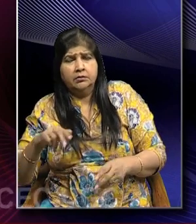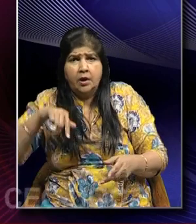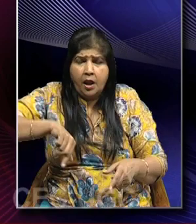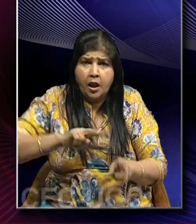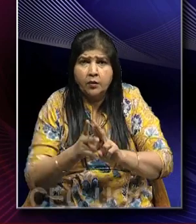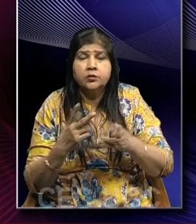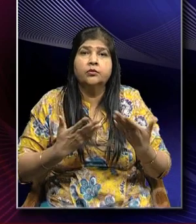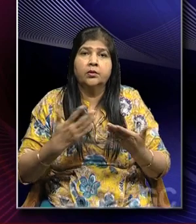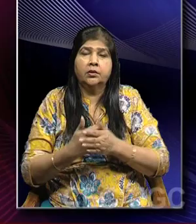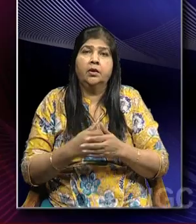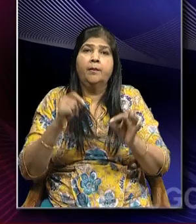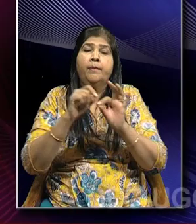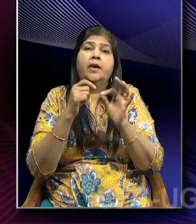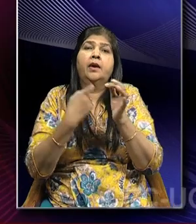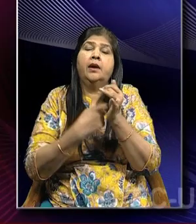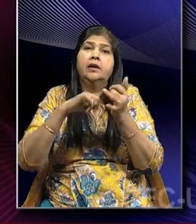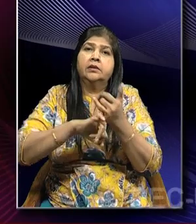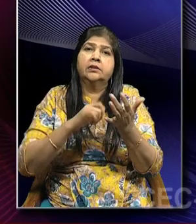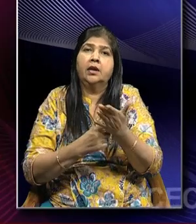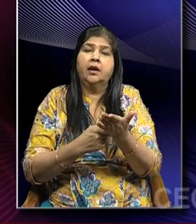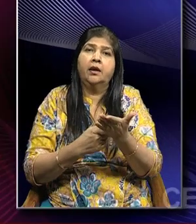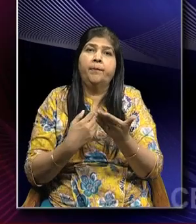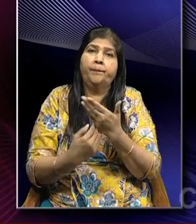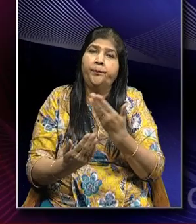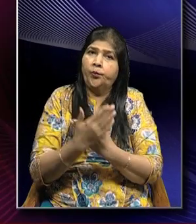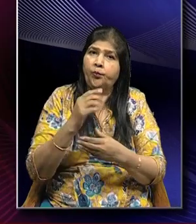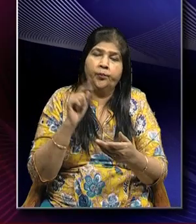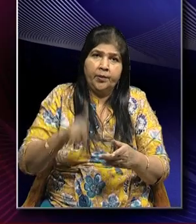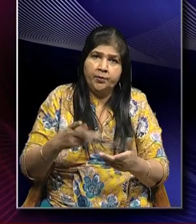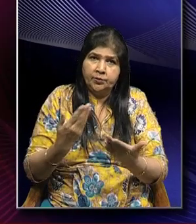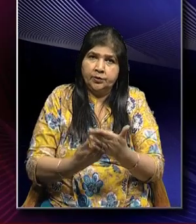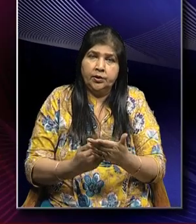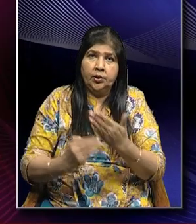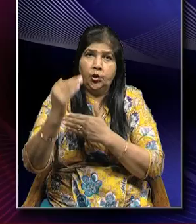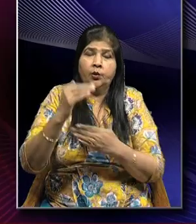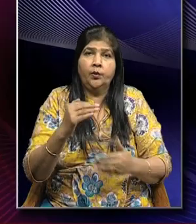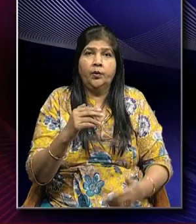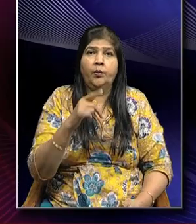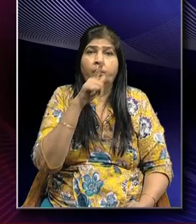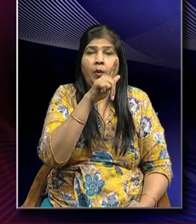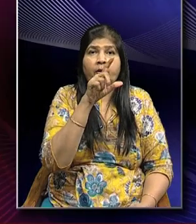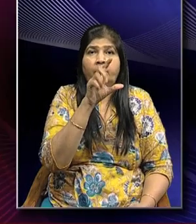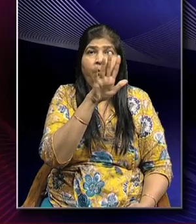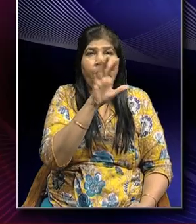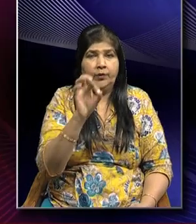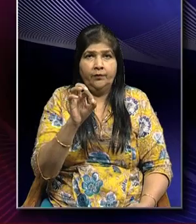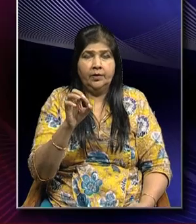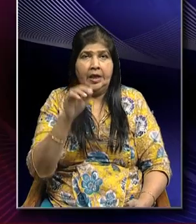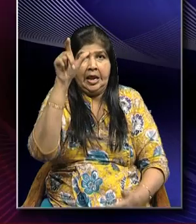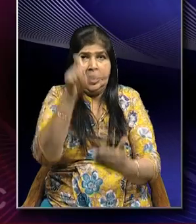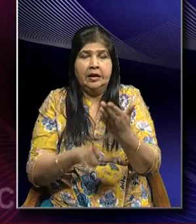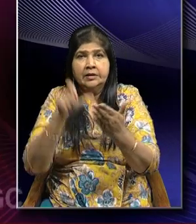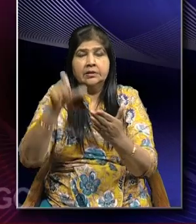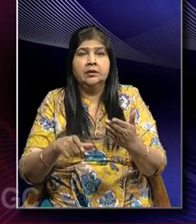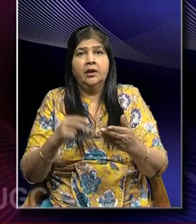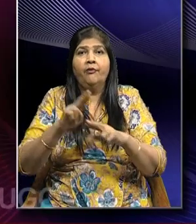So BRSR core, it was proposed to be implemented for top 150 listed entities from the